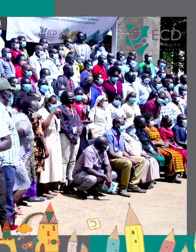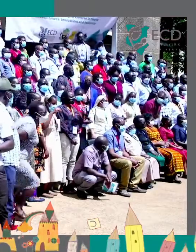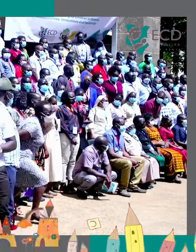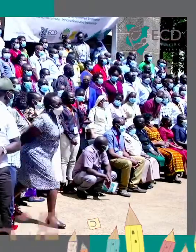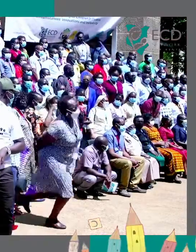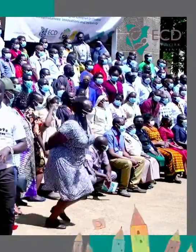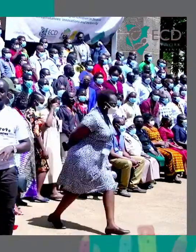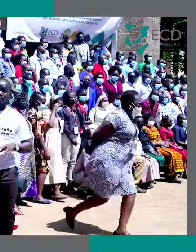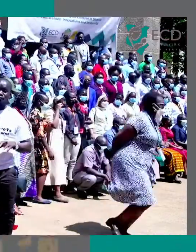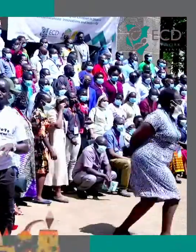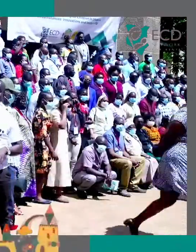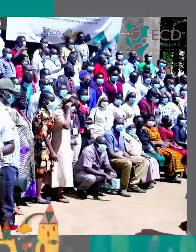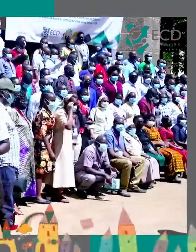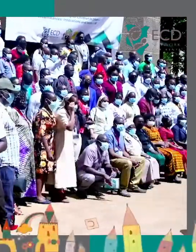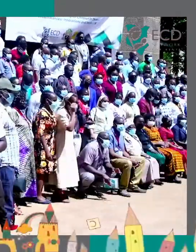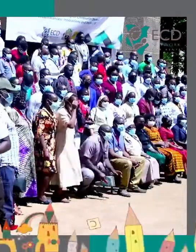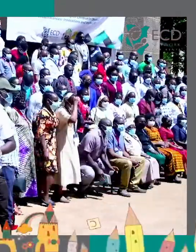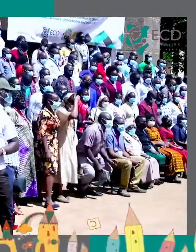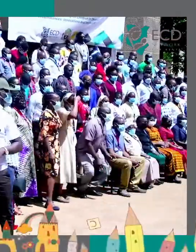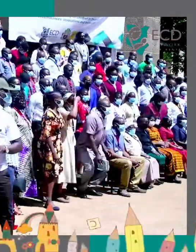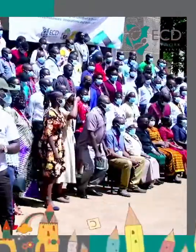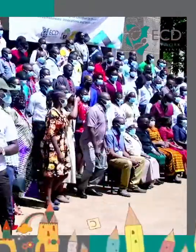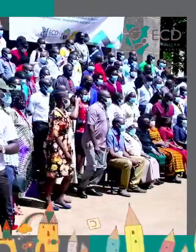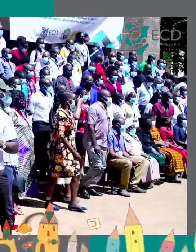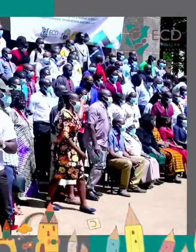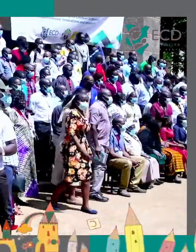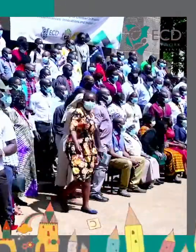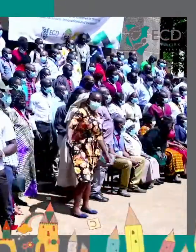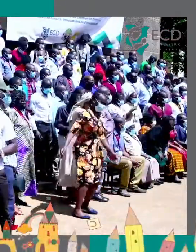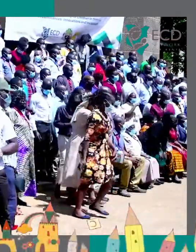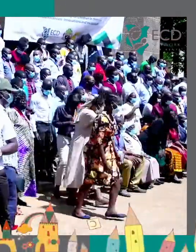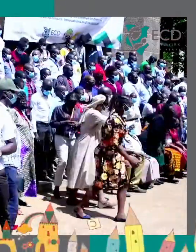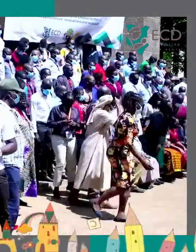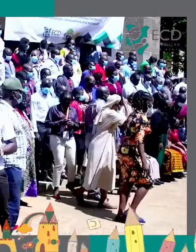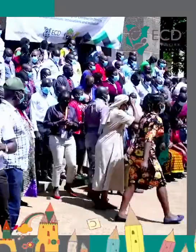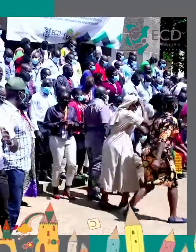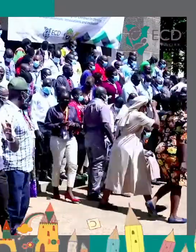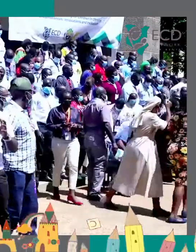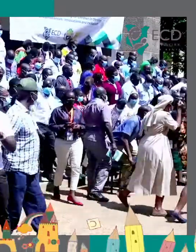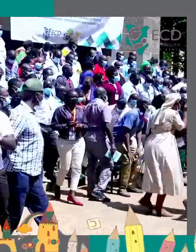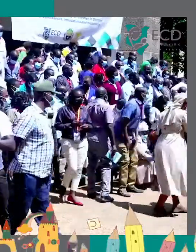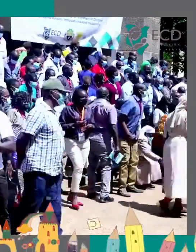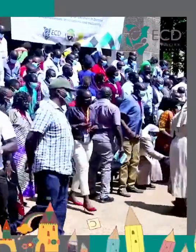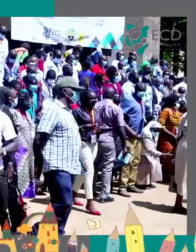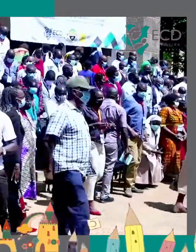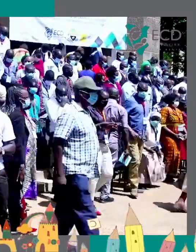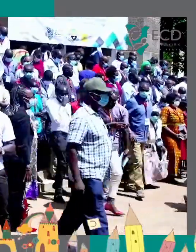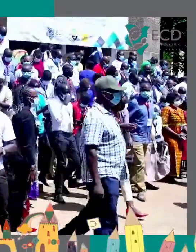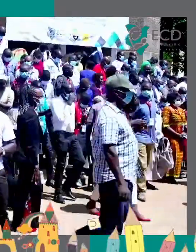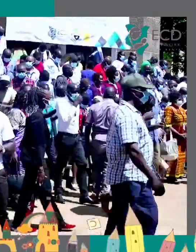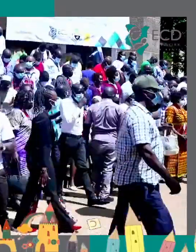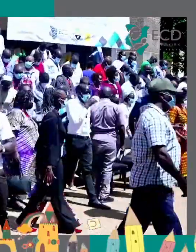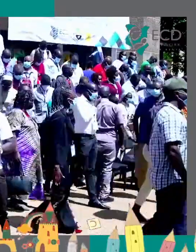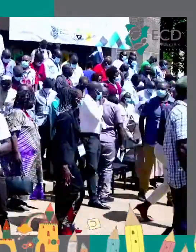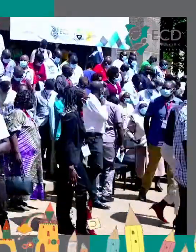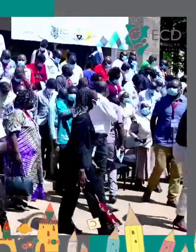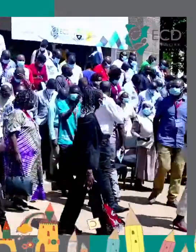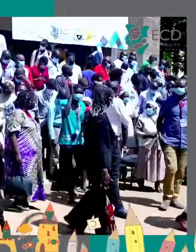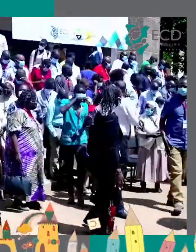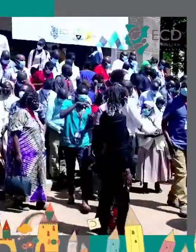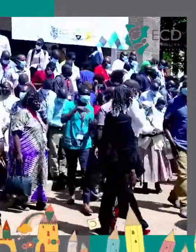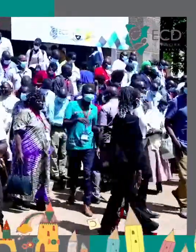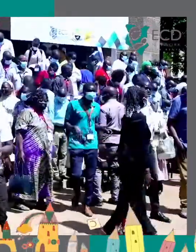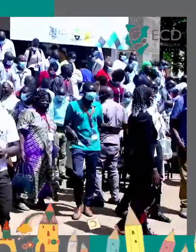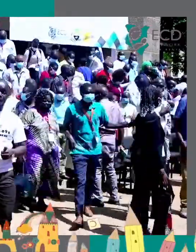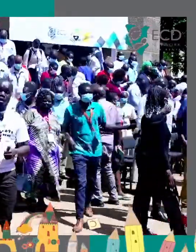is already on, and the first session is already done, and the session that you're seeing currently is the photo